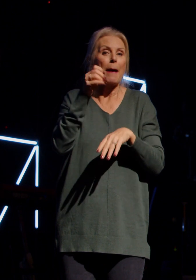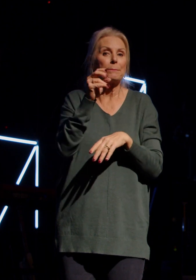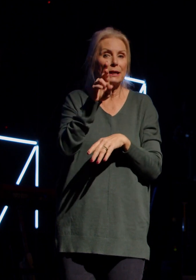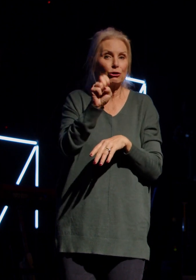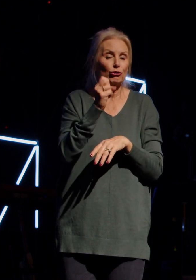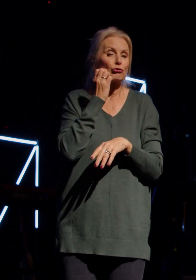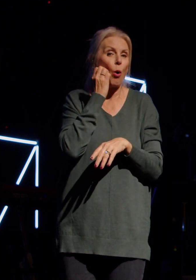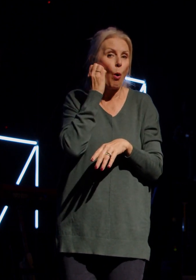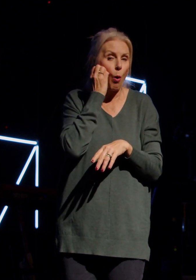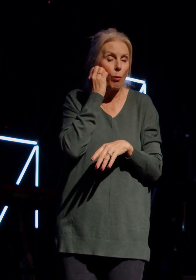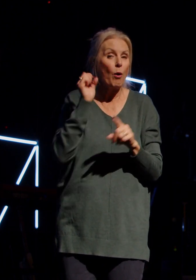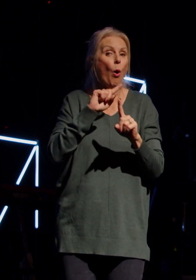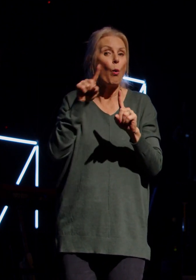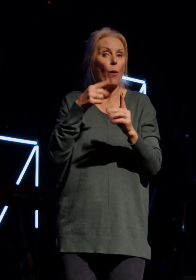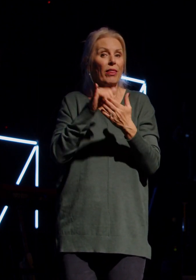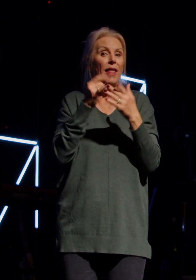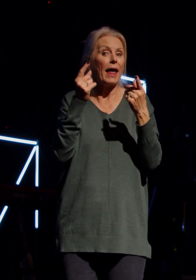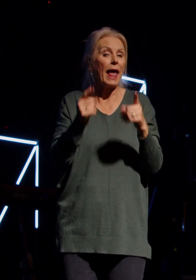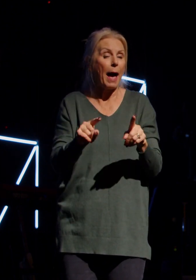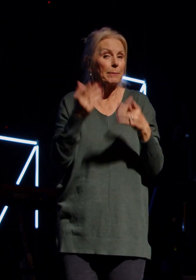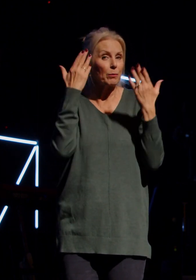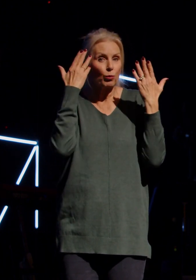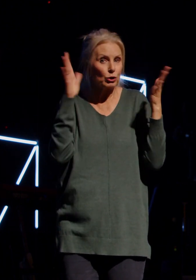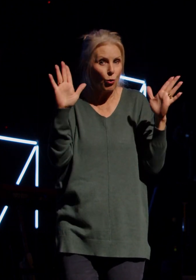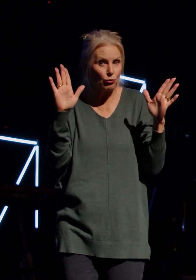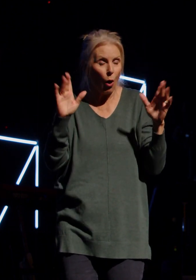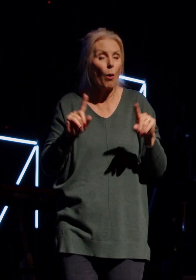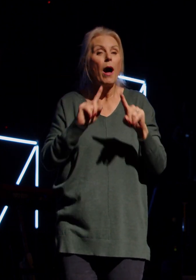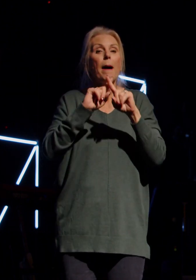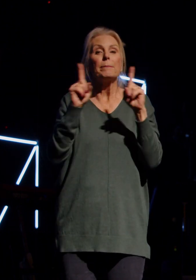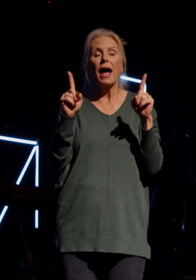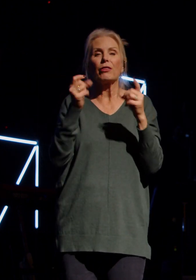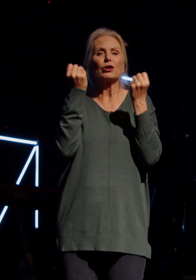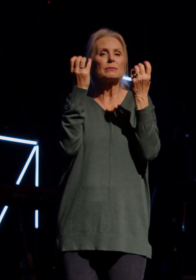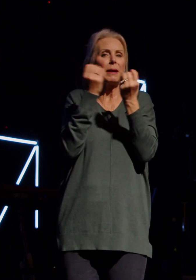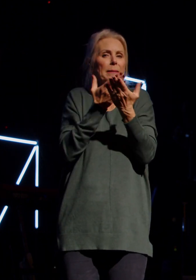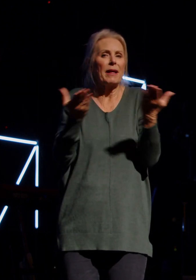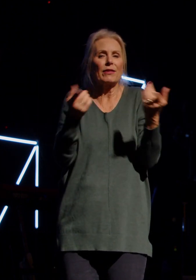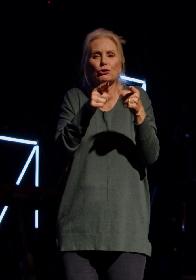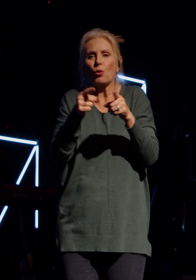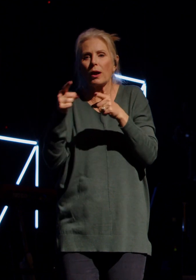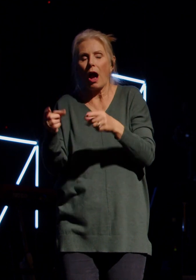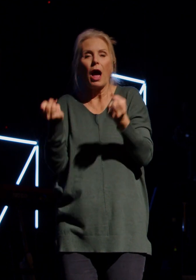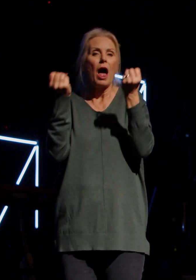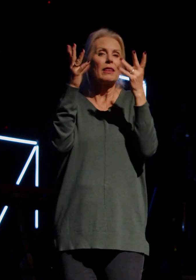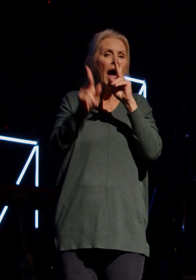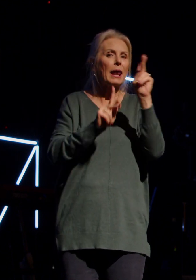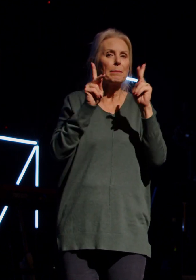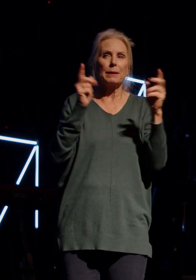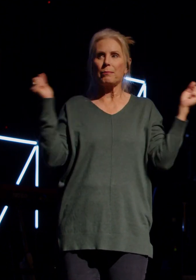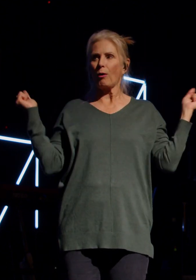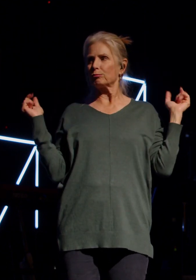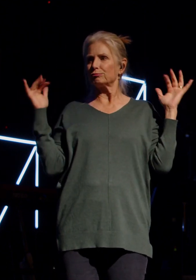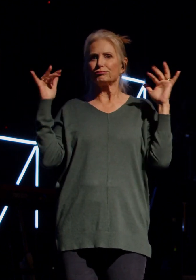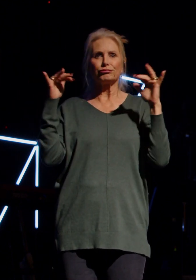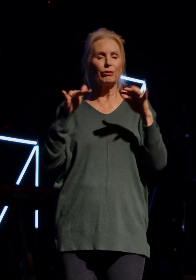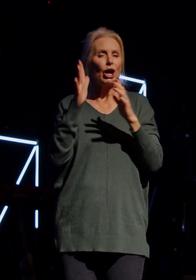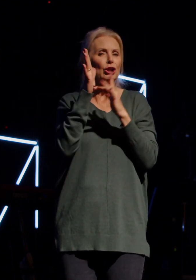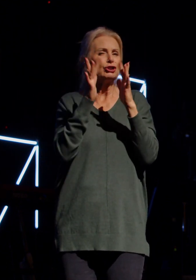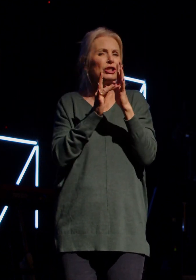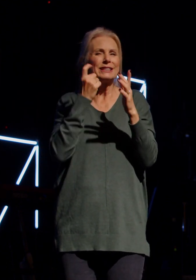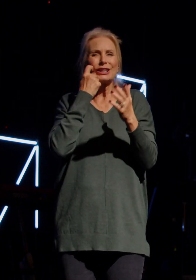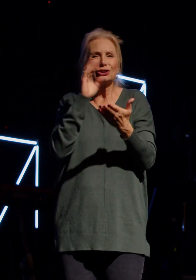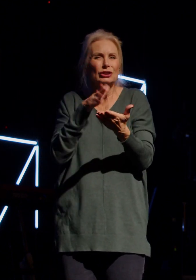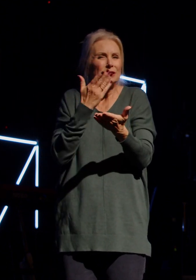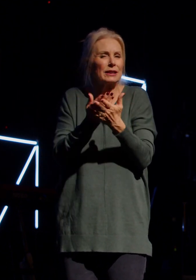house when this happened. So there's so many things going on. There's a lot of people there. Jesus just come back. So what